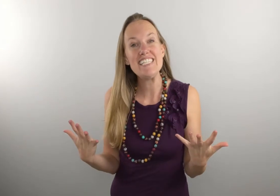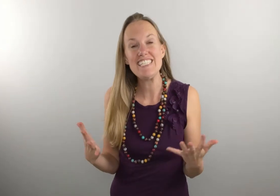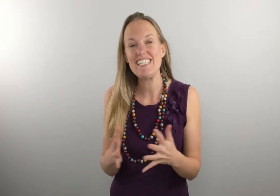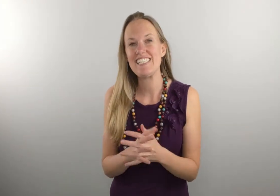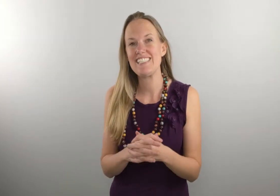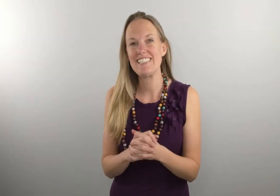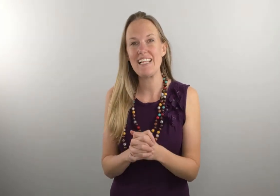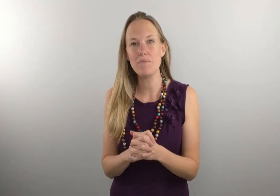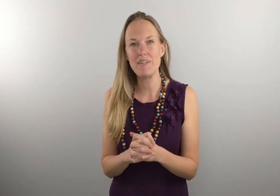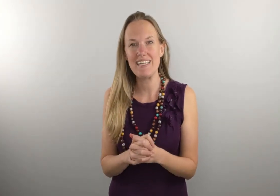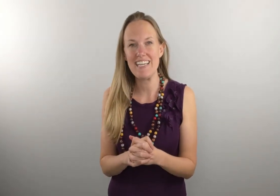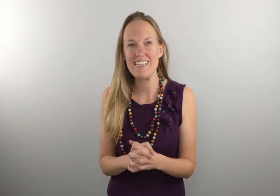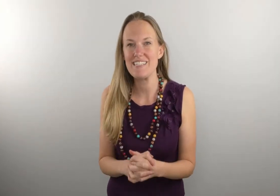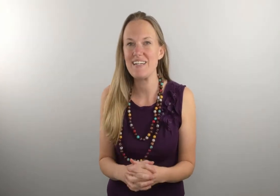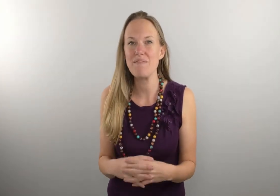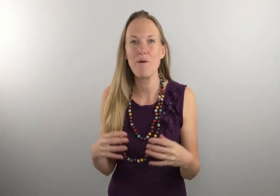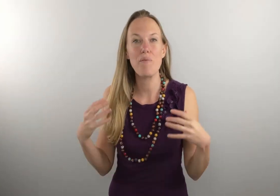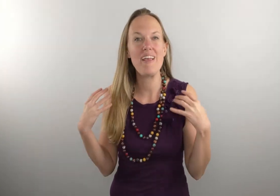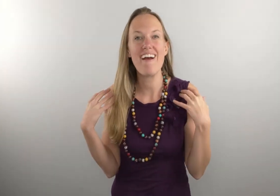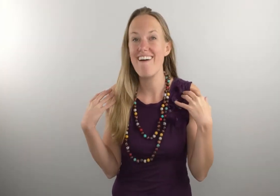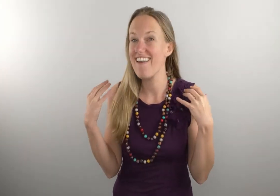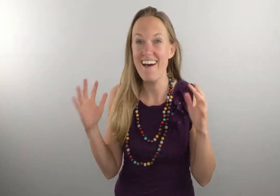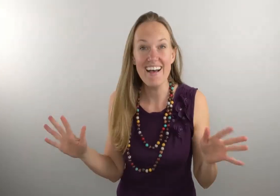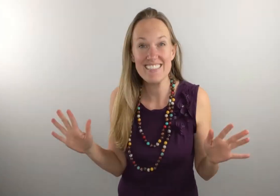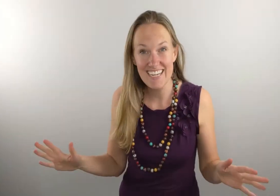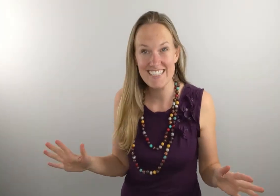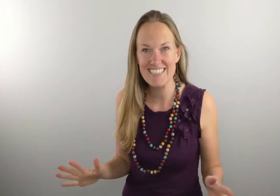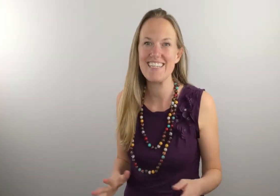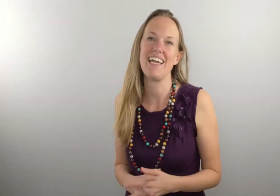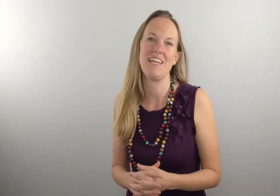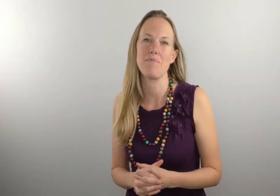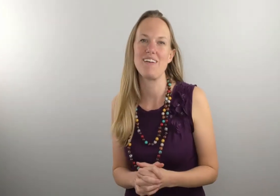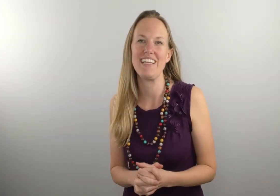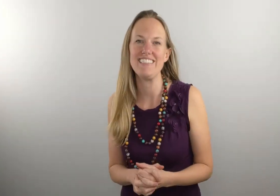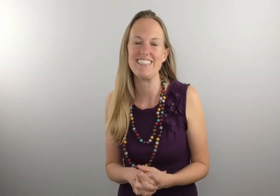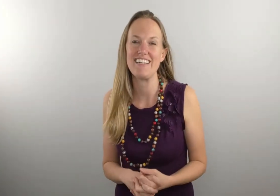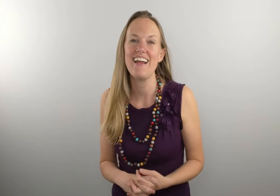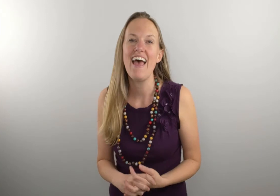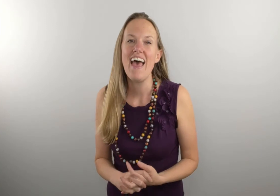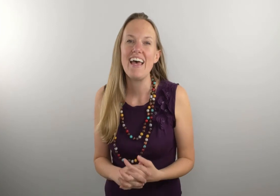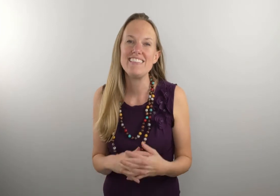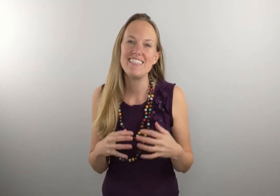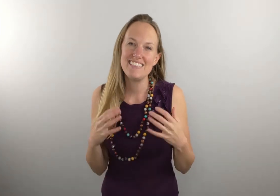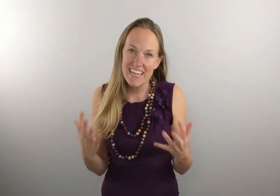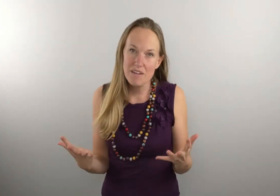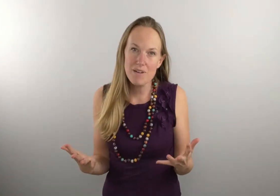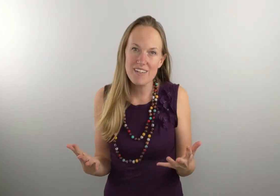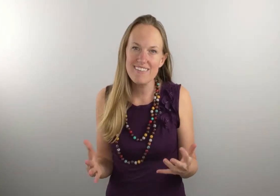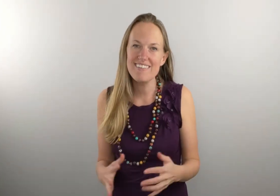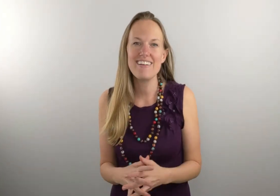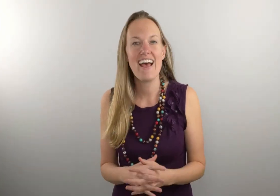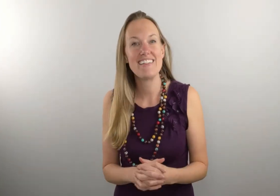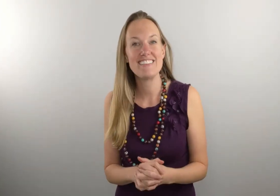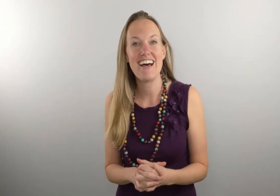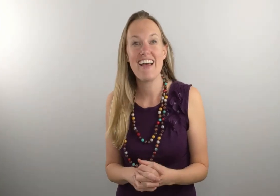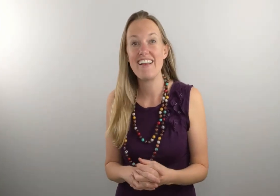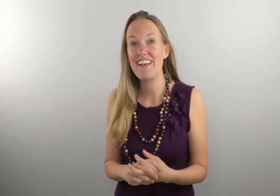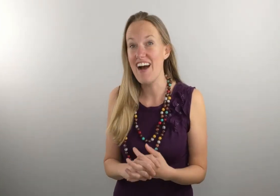finished celebrating Easter, but we are not done signing about Easter. And today we're going to learn how to sign